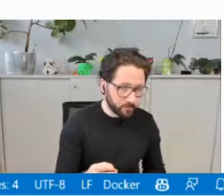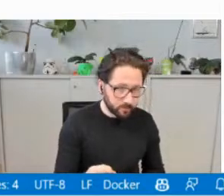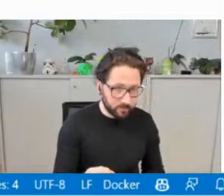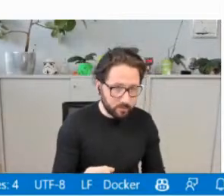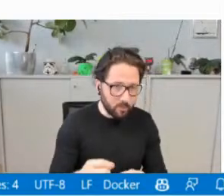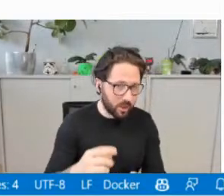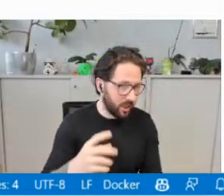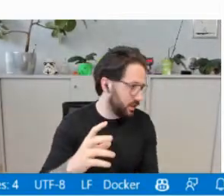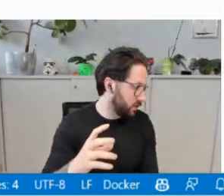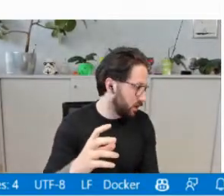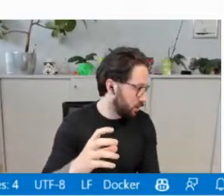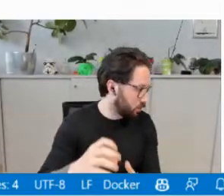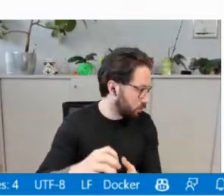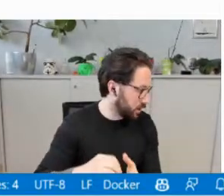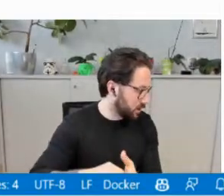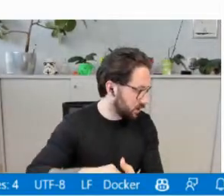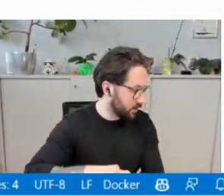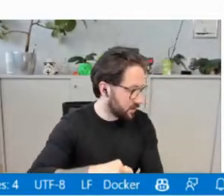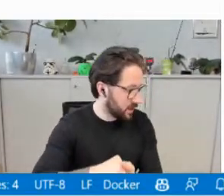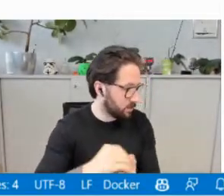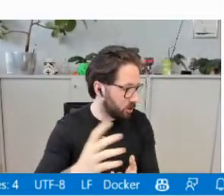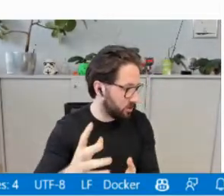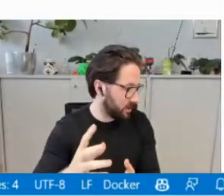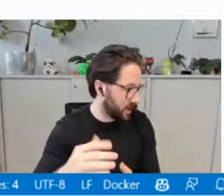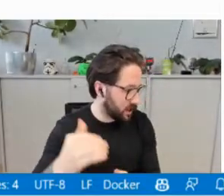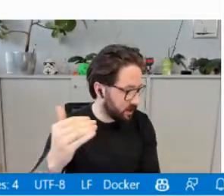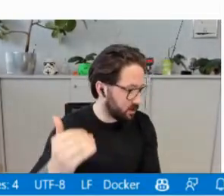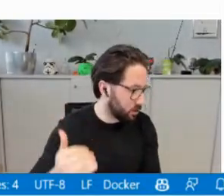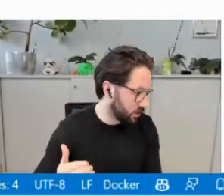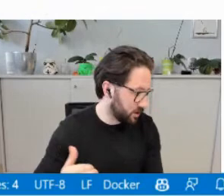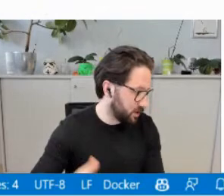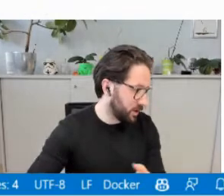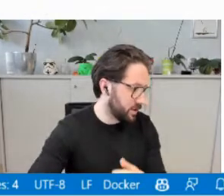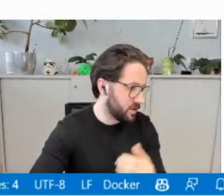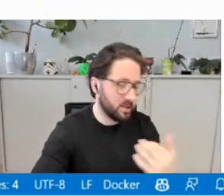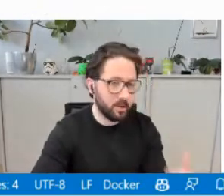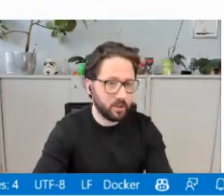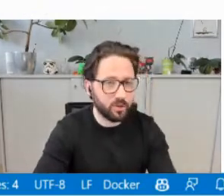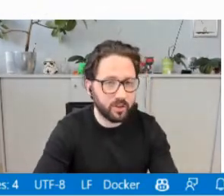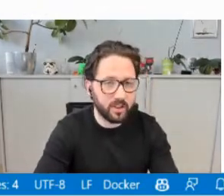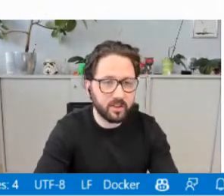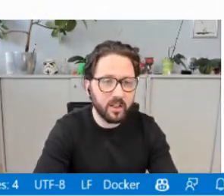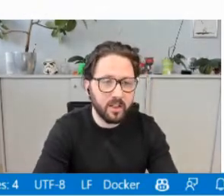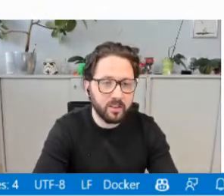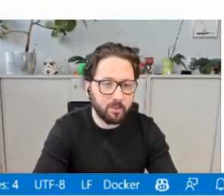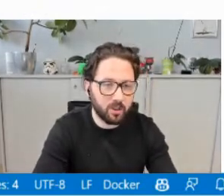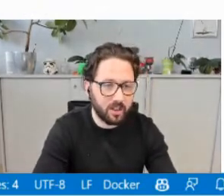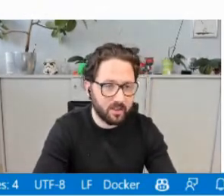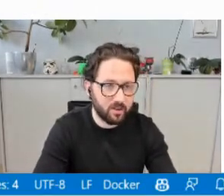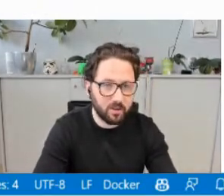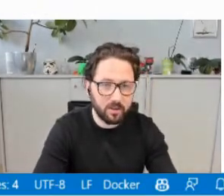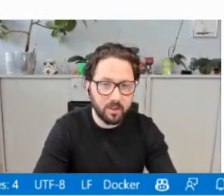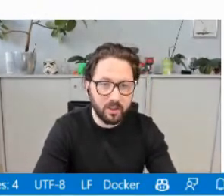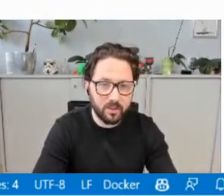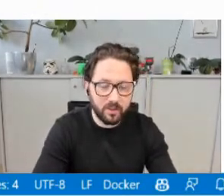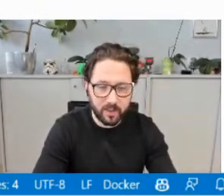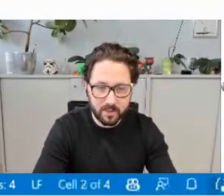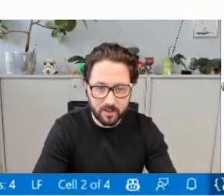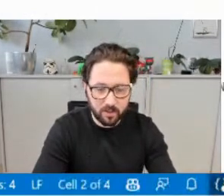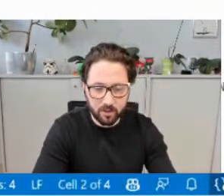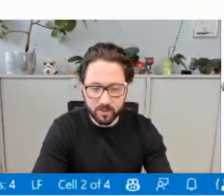resource, it will set up all my environment, load all the dependencies, and make sure that the model has